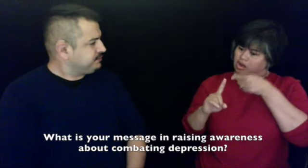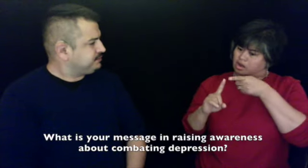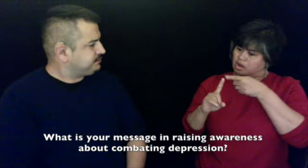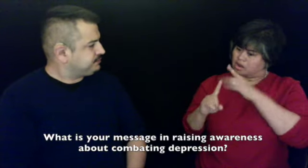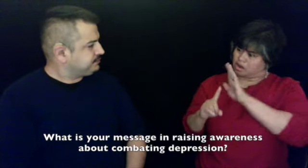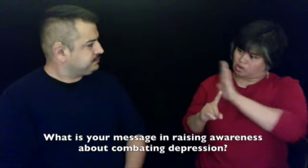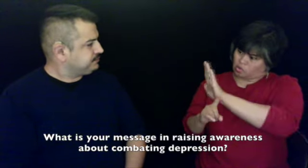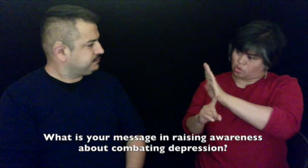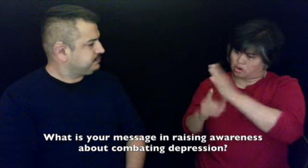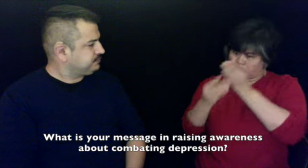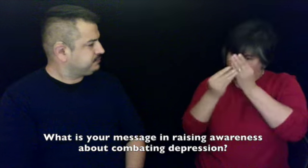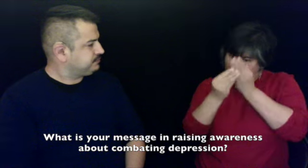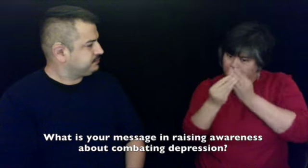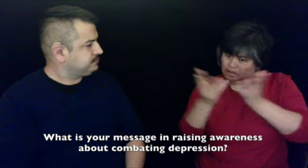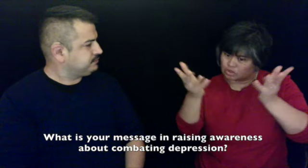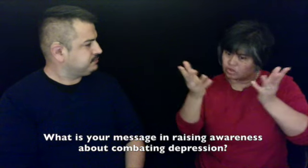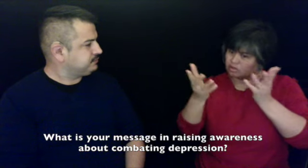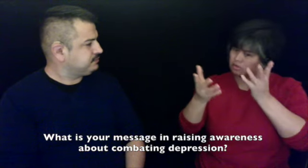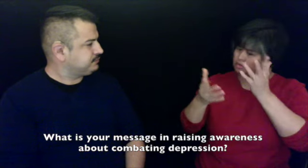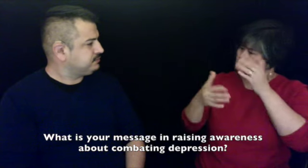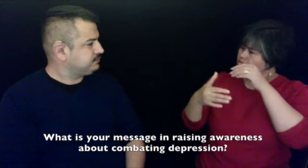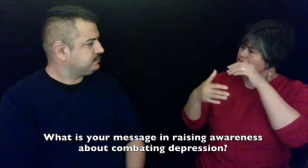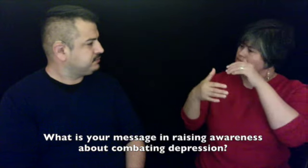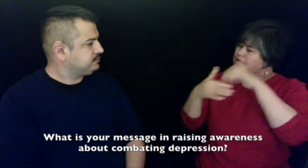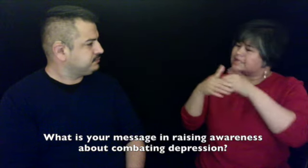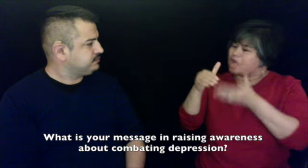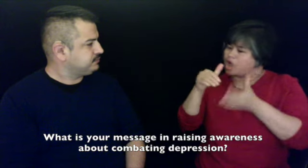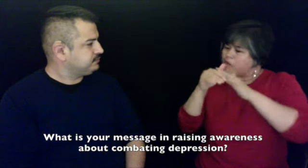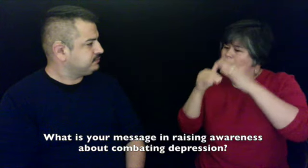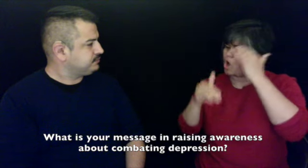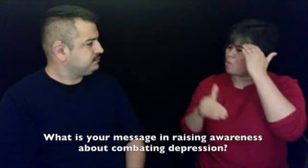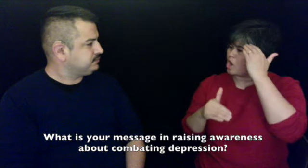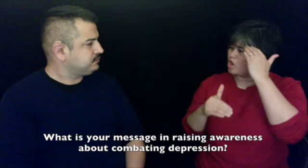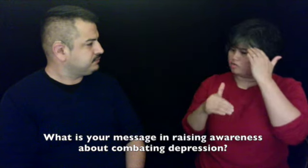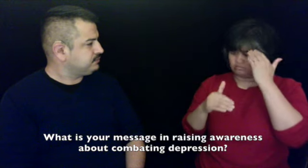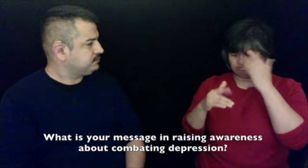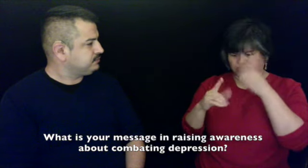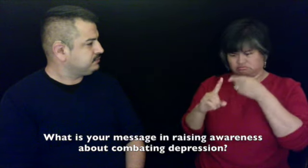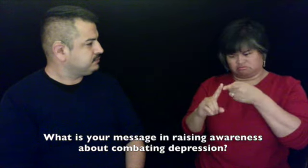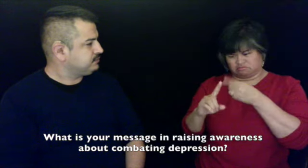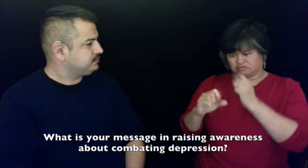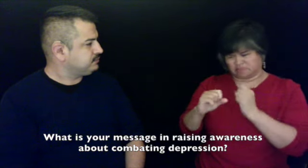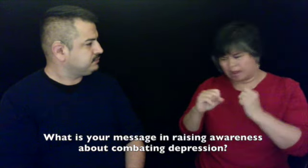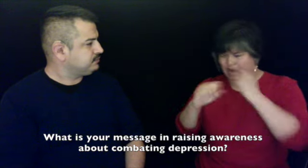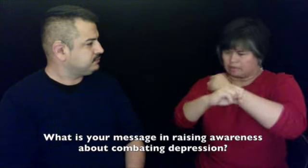What is your message in raising awareness about combating depression?